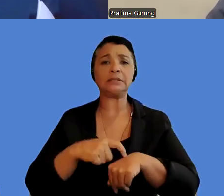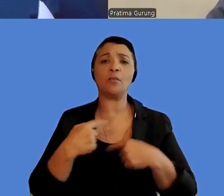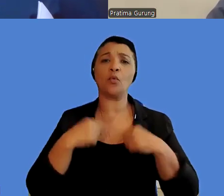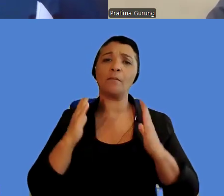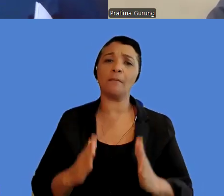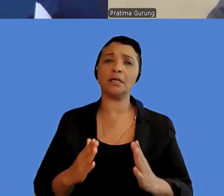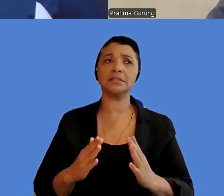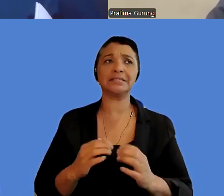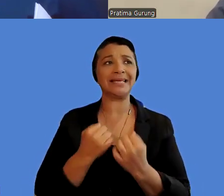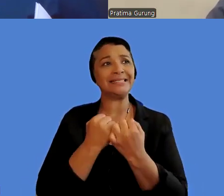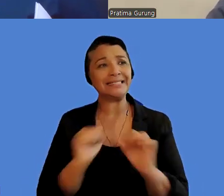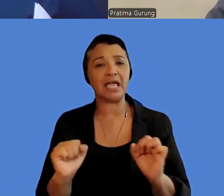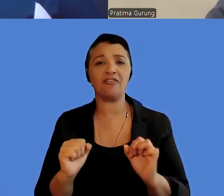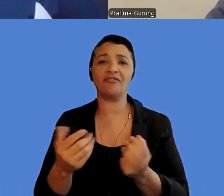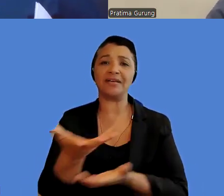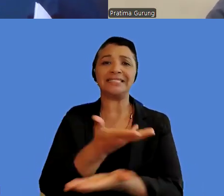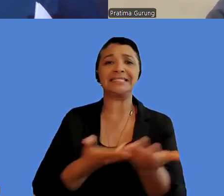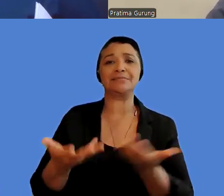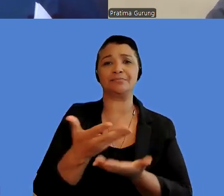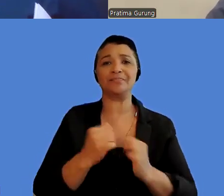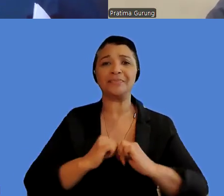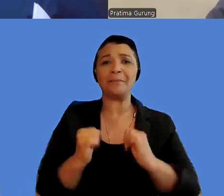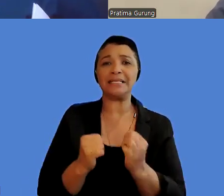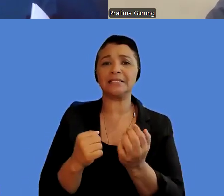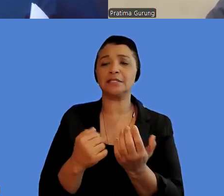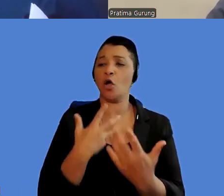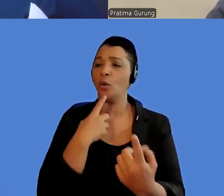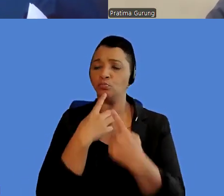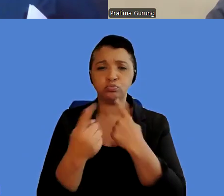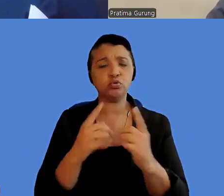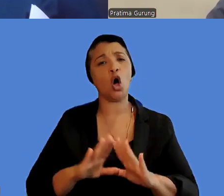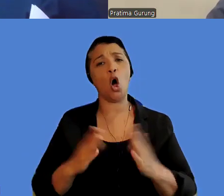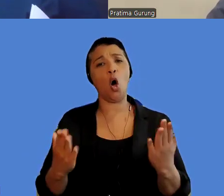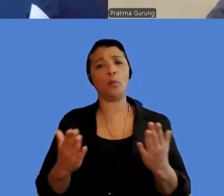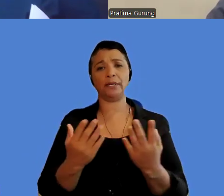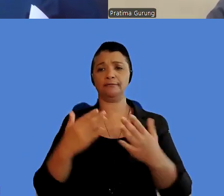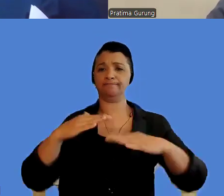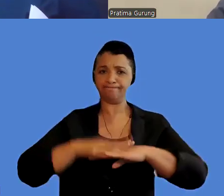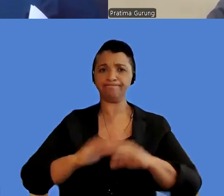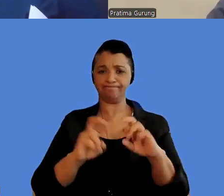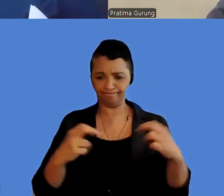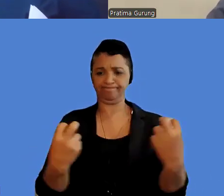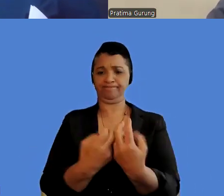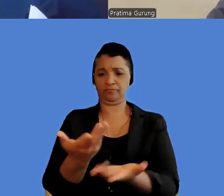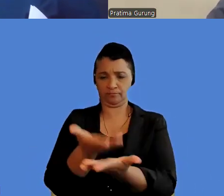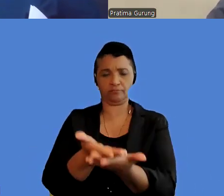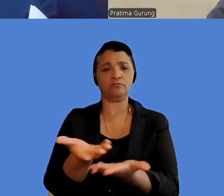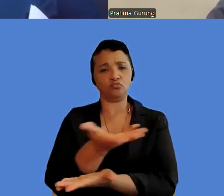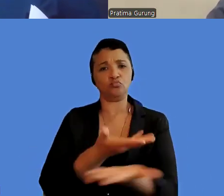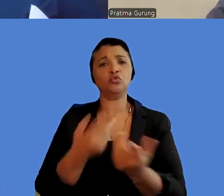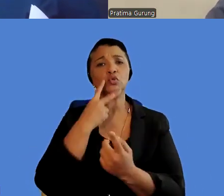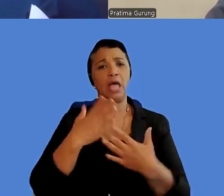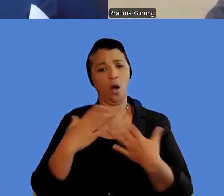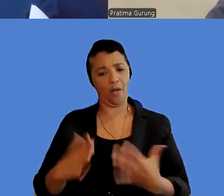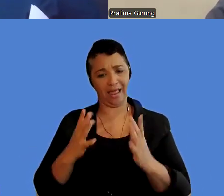very safe enabling space, to have an open conversation sitting on the table on the issues that affect our